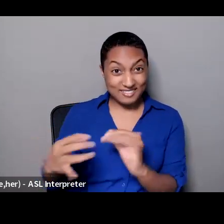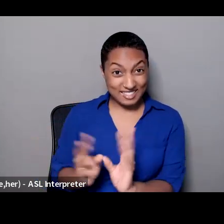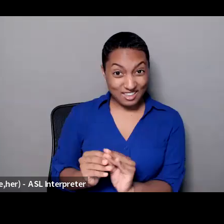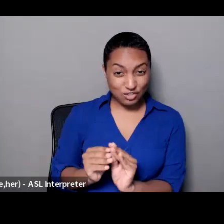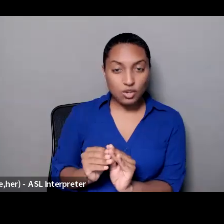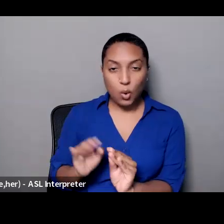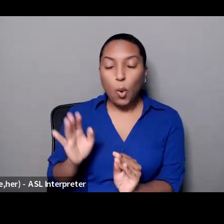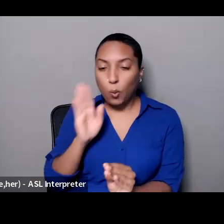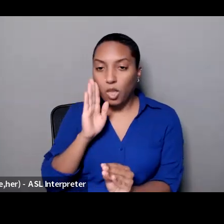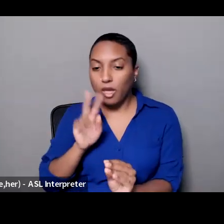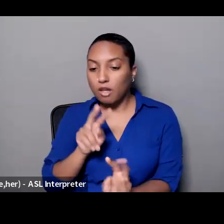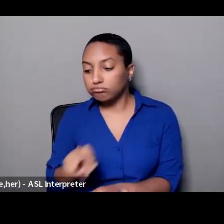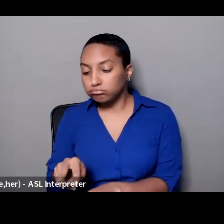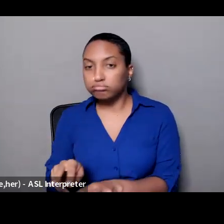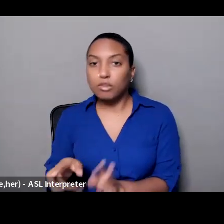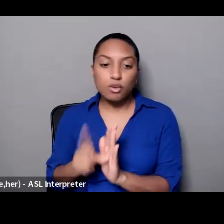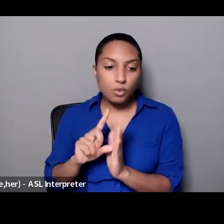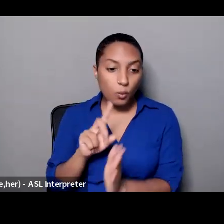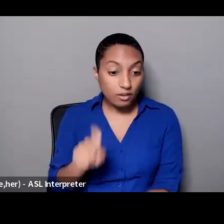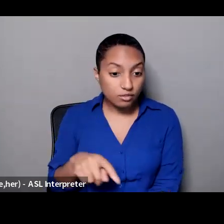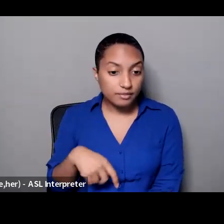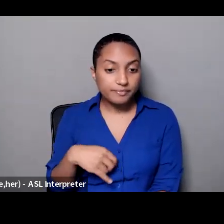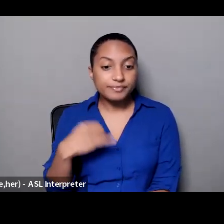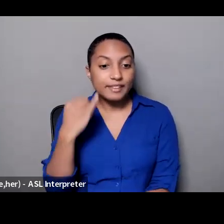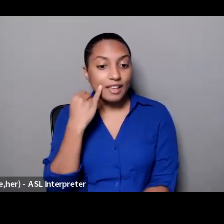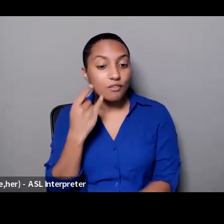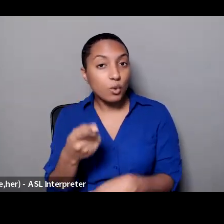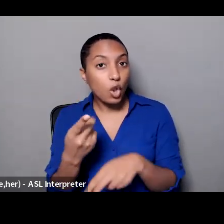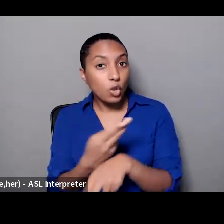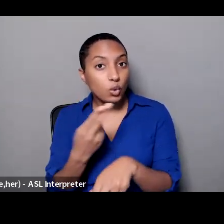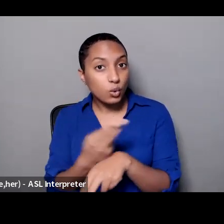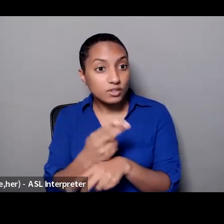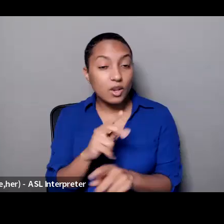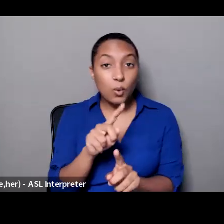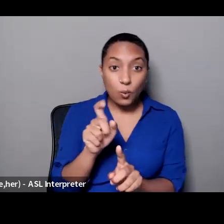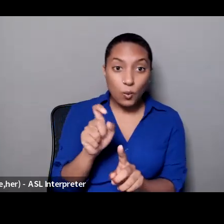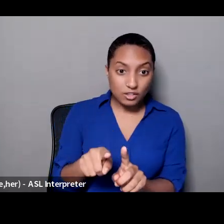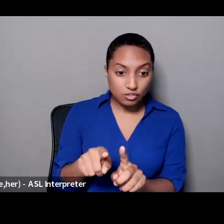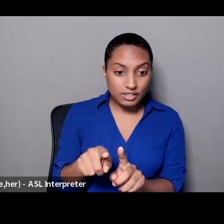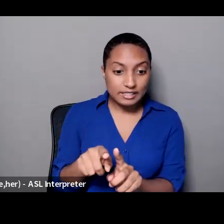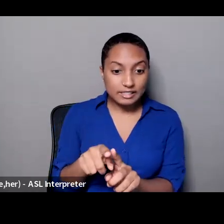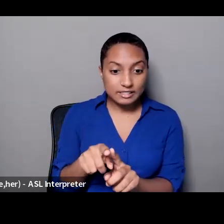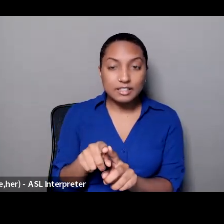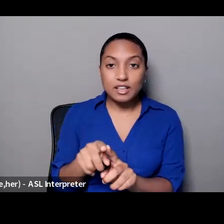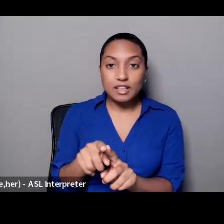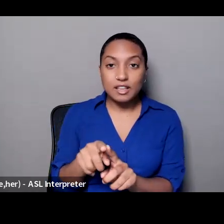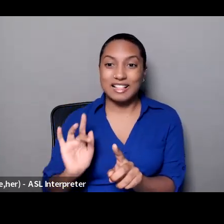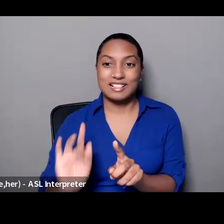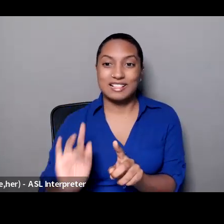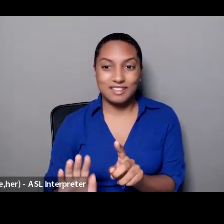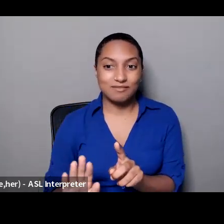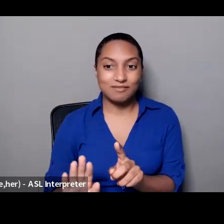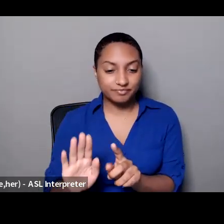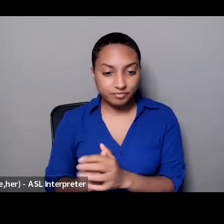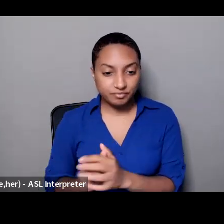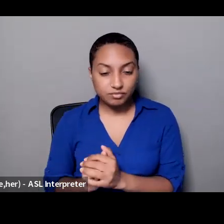If you are on Zoom, you can simply type your question into the Zoom Q&A tab. You're also welcome to email your question to